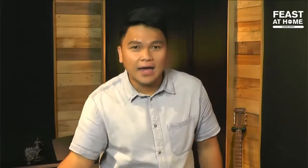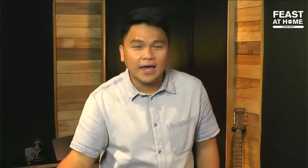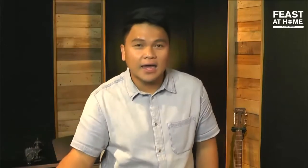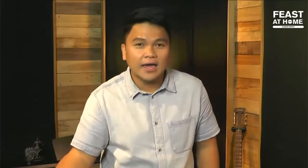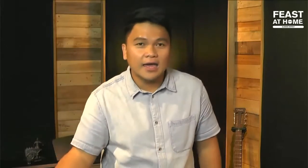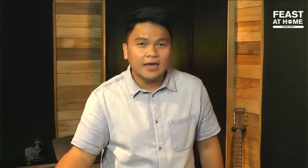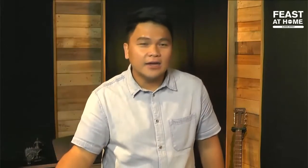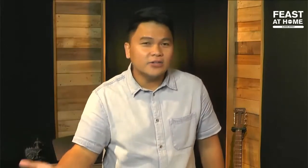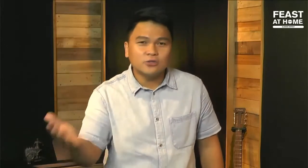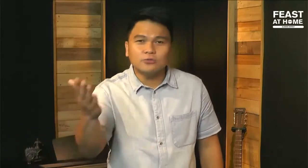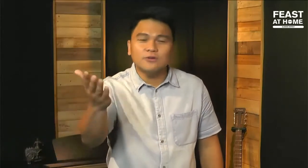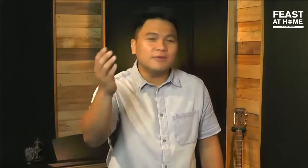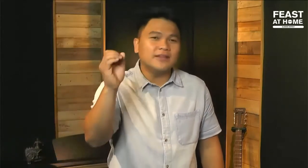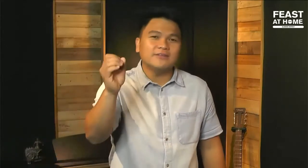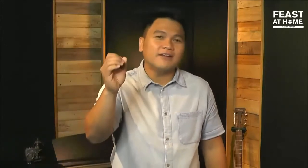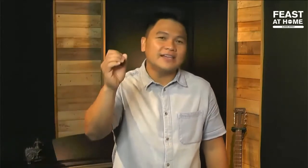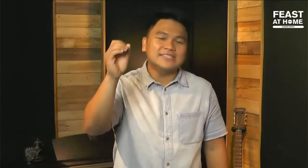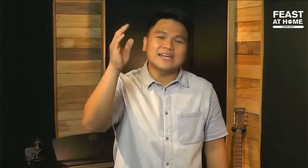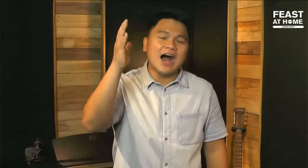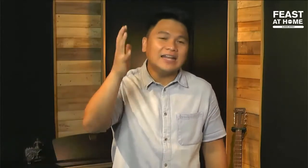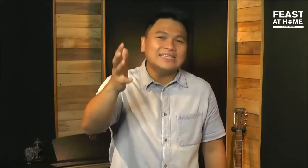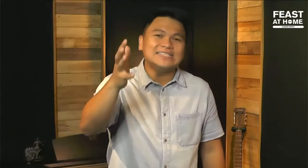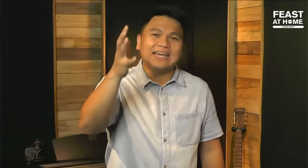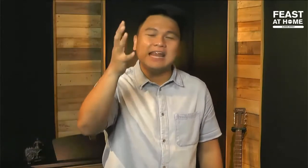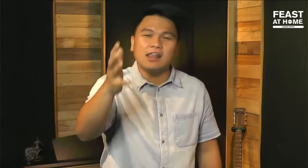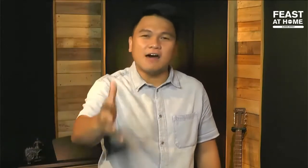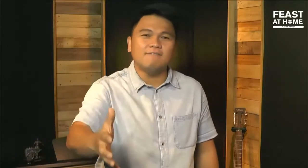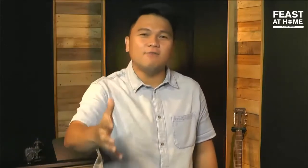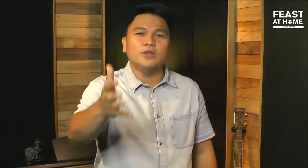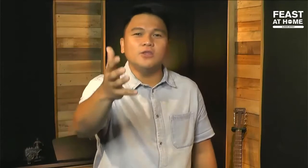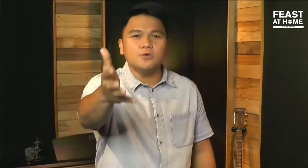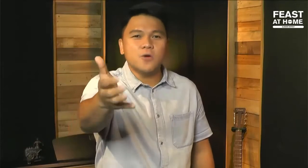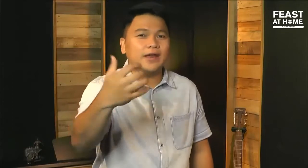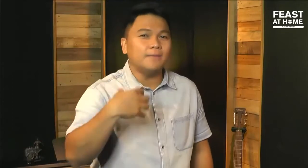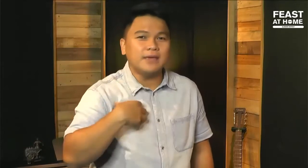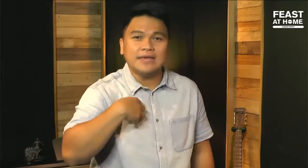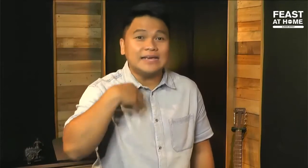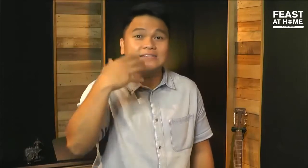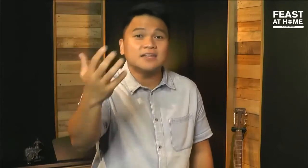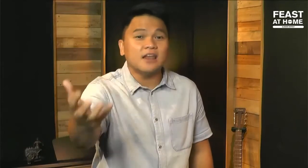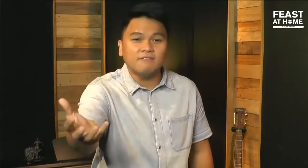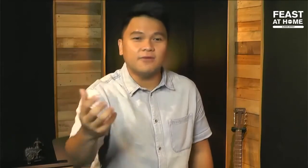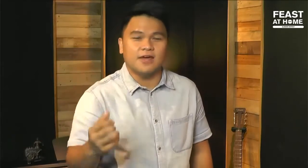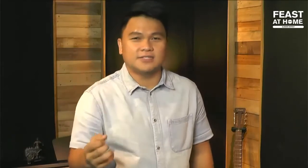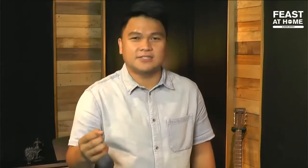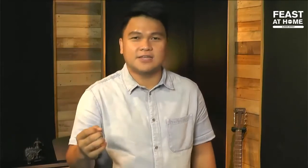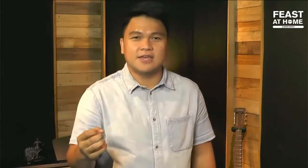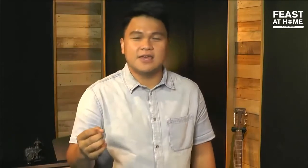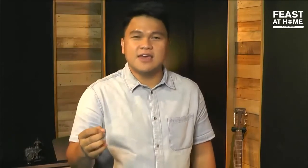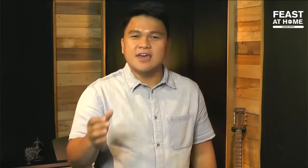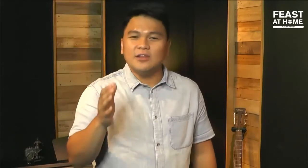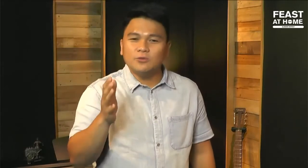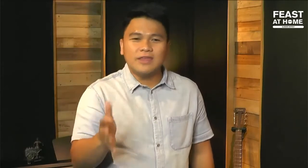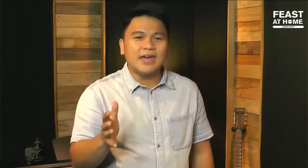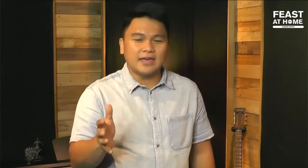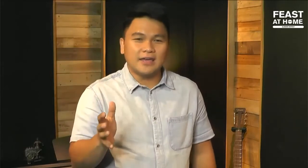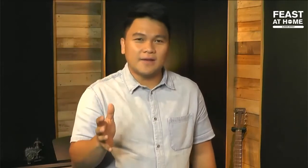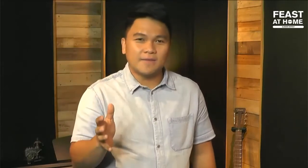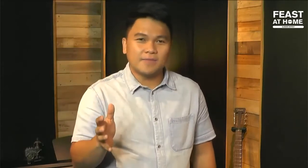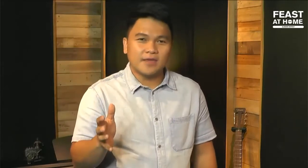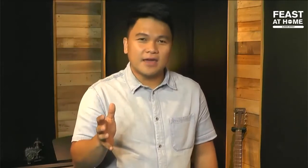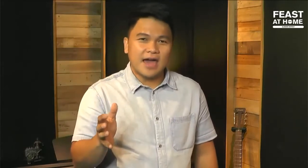back. Here's the truth, my dear friends. God is in love with you and me. He is in love with us. And